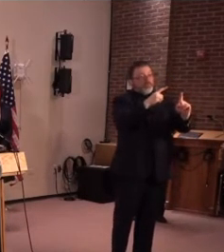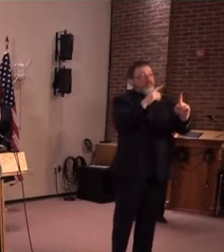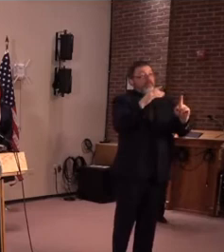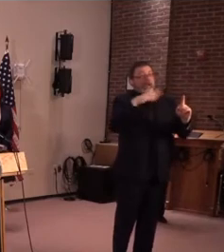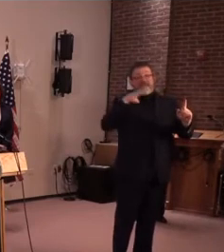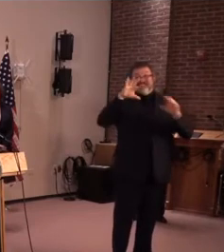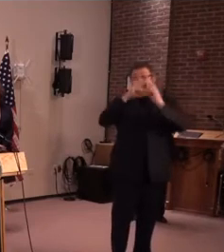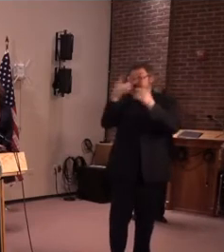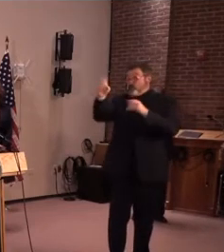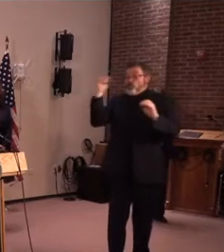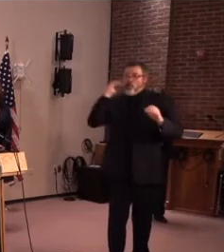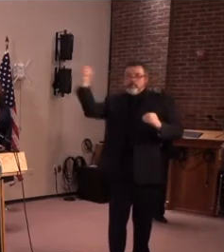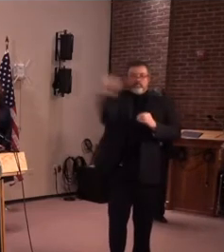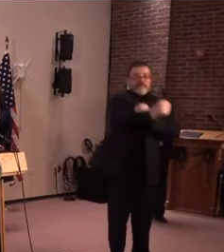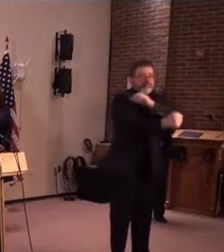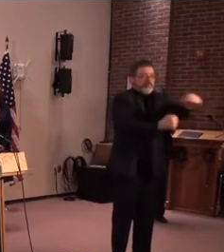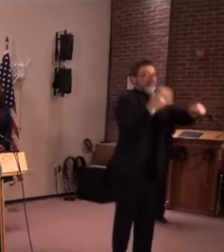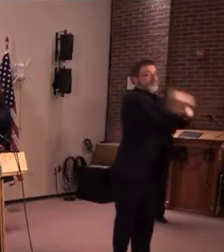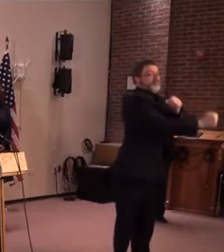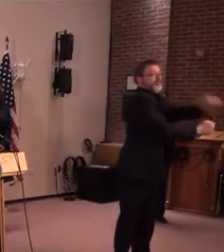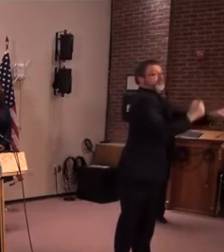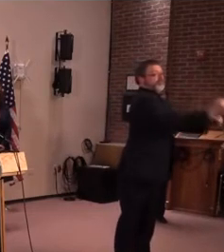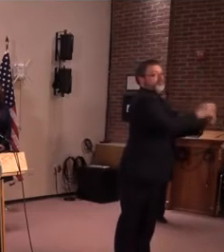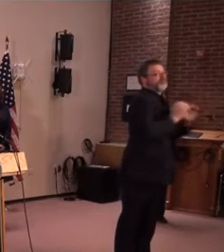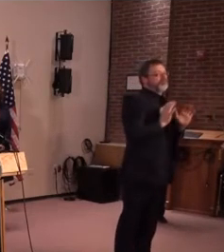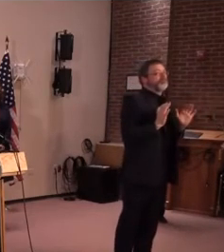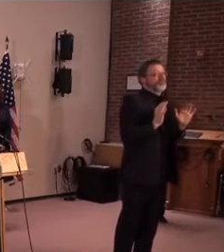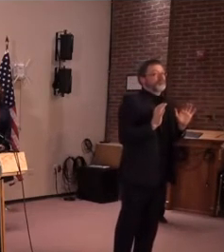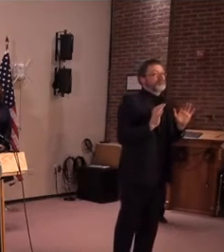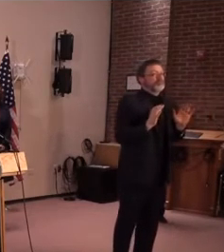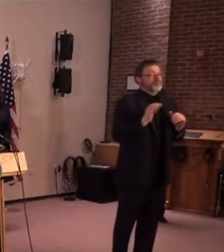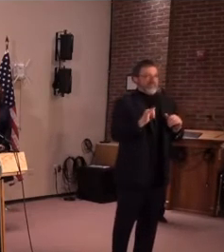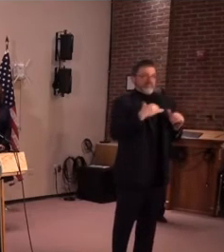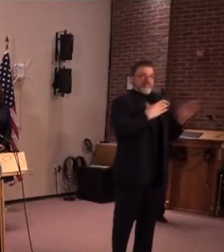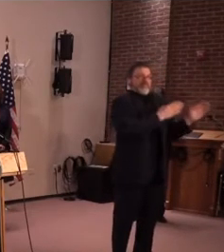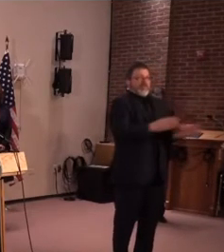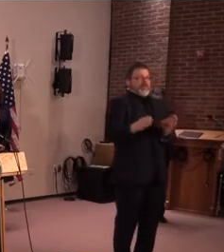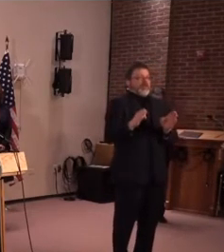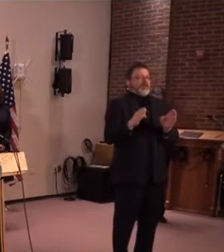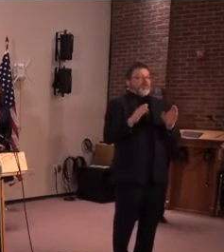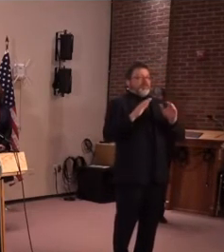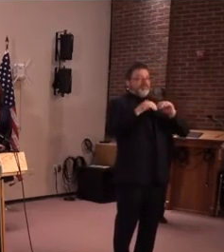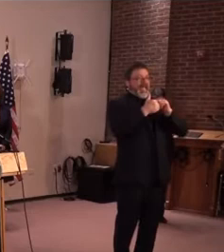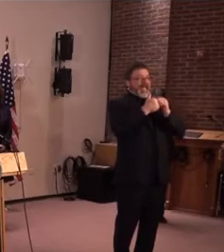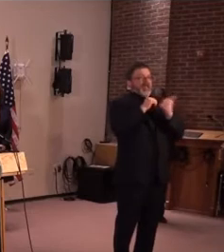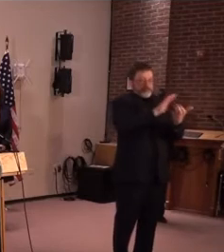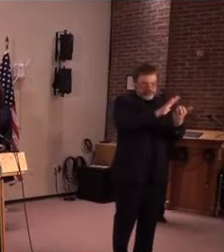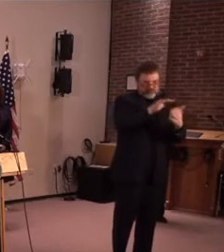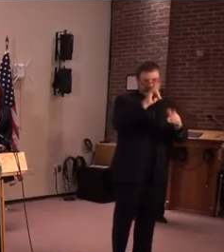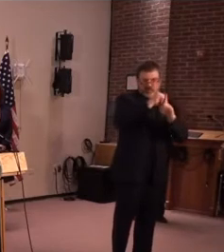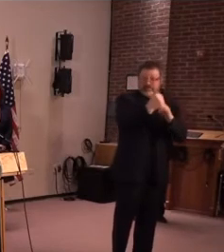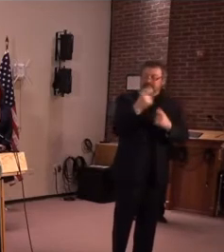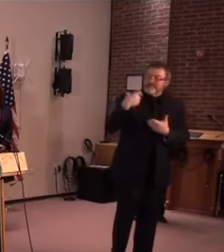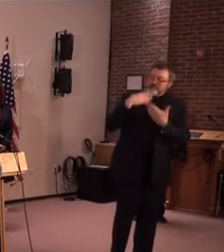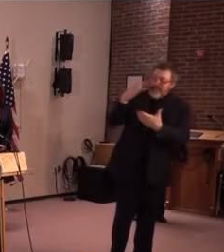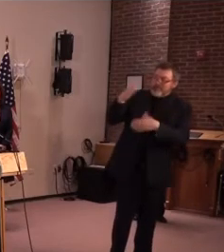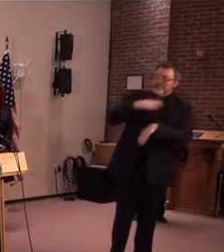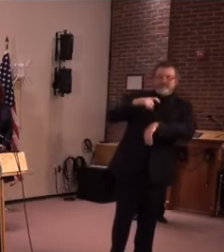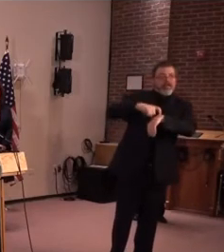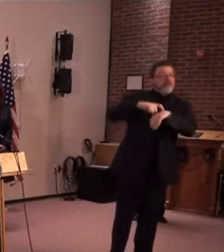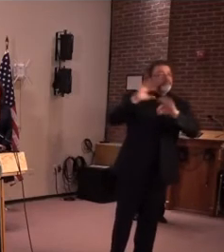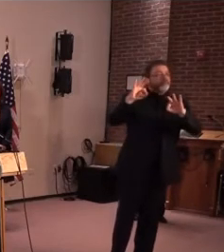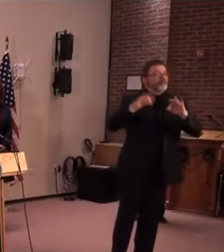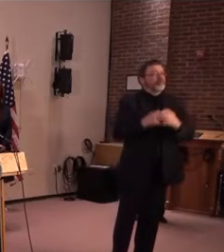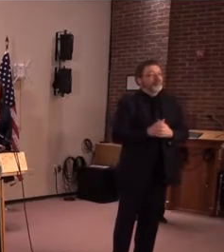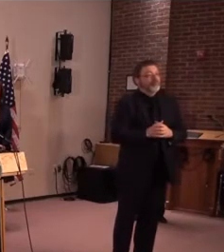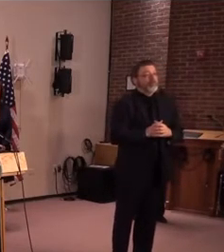challenging times, but we think we have a plan to really address this situation, and thank you. Thank you, Commissioner. I'd now like to